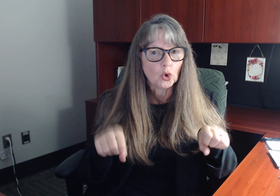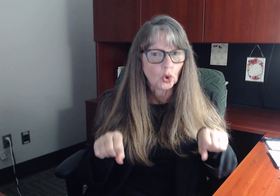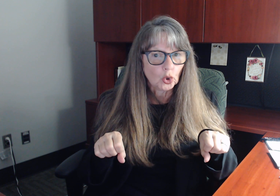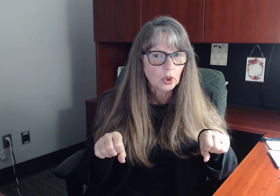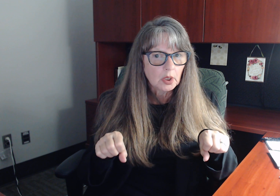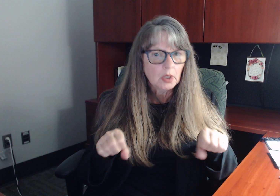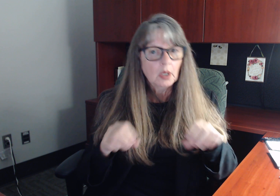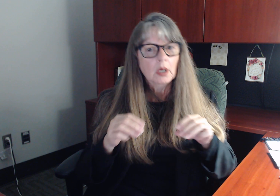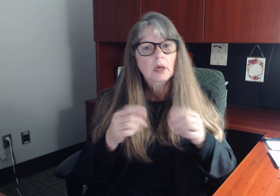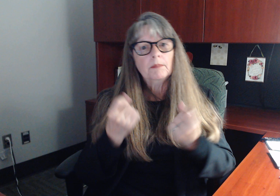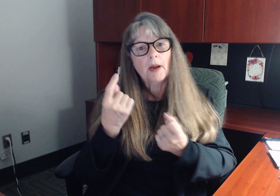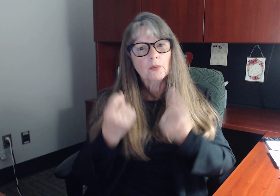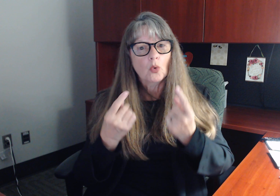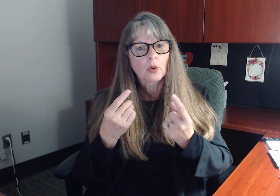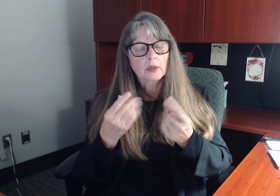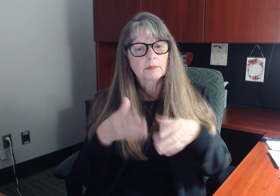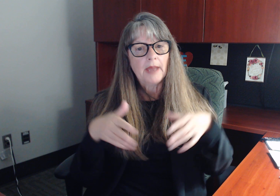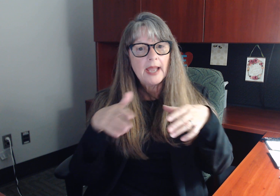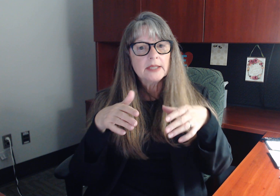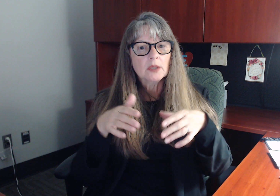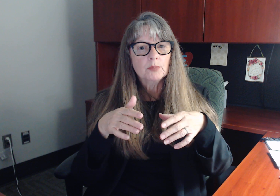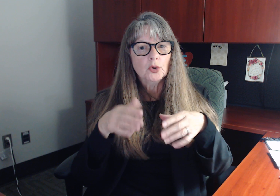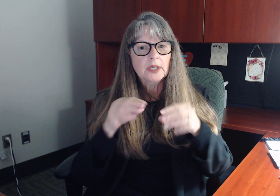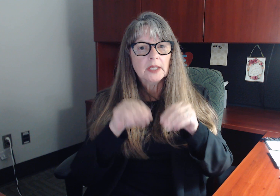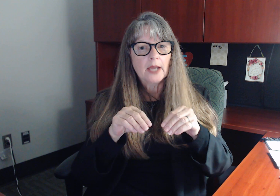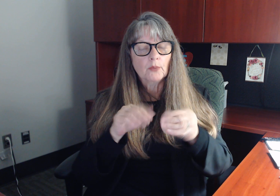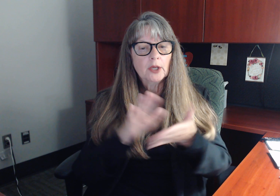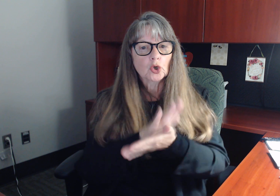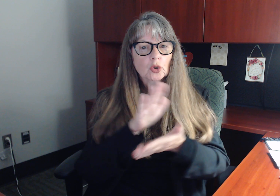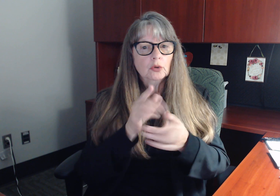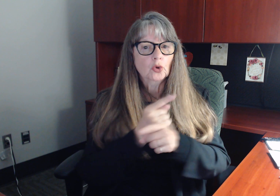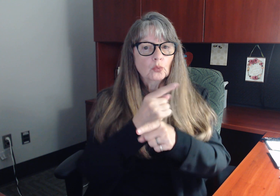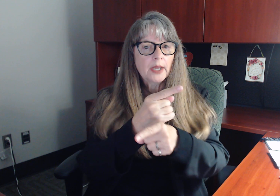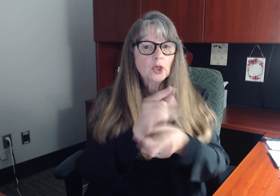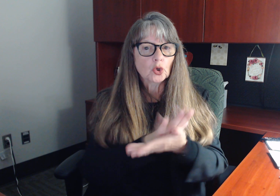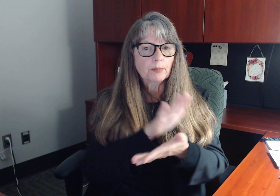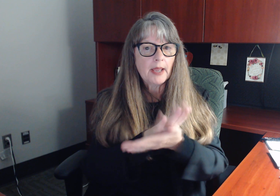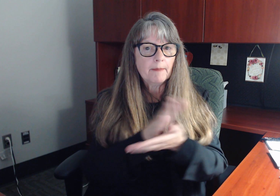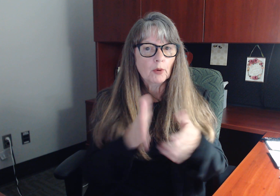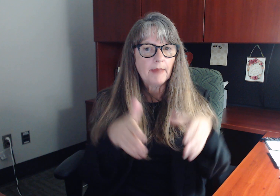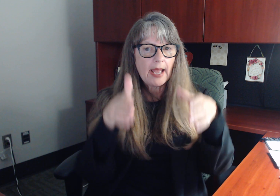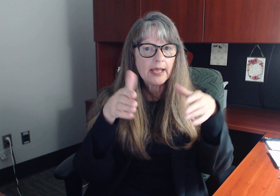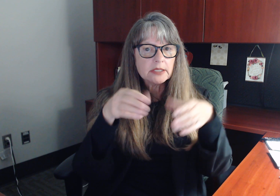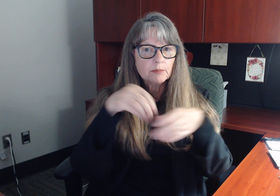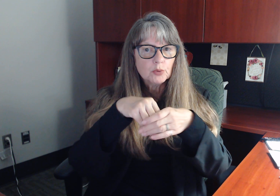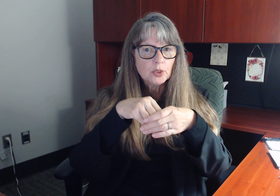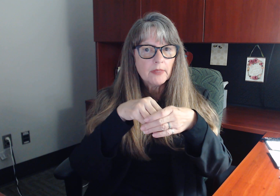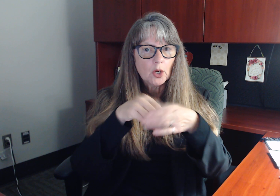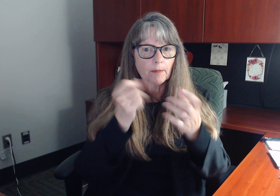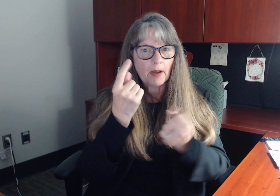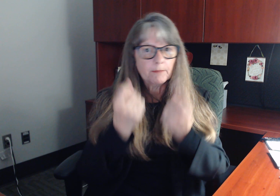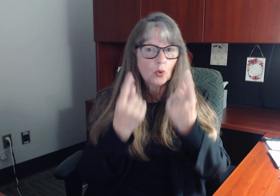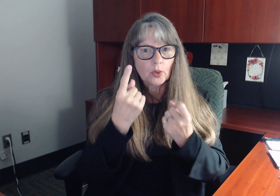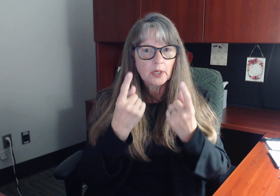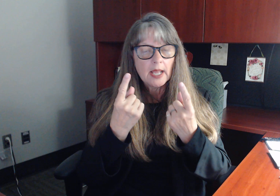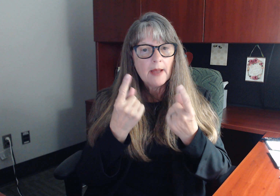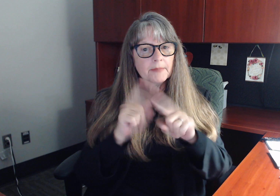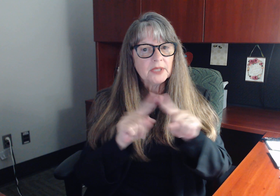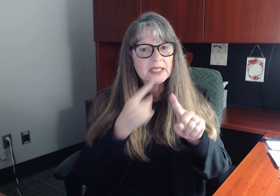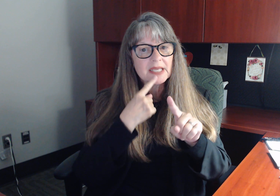microwavable popcorn bags. They'll put in like regular paper bags and put in their popcorn. But they said that